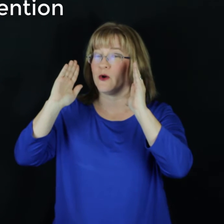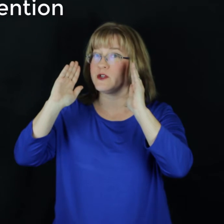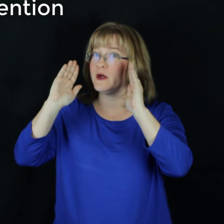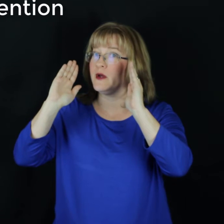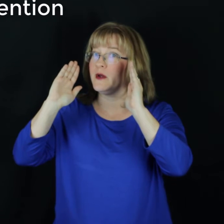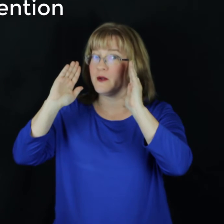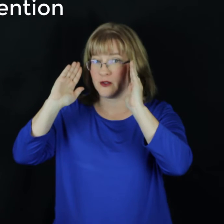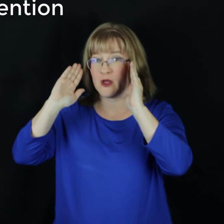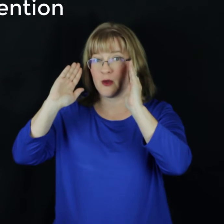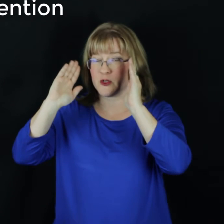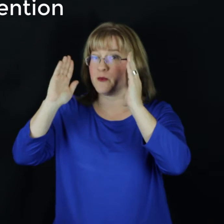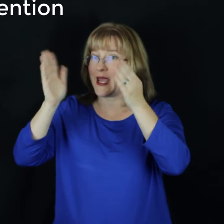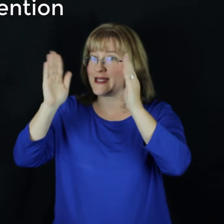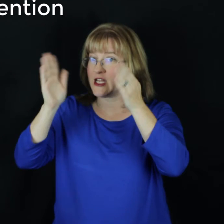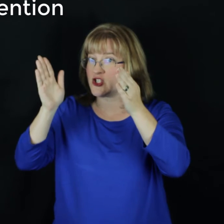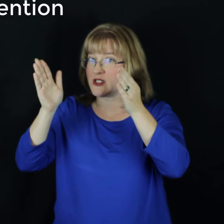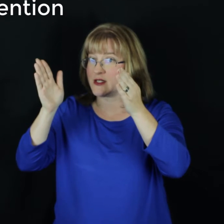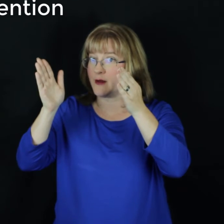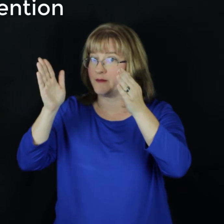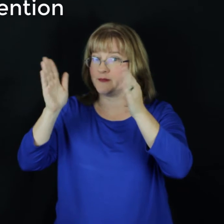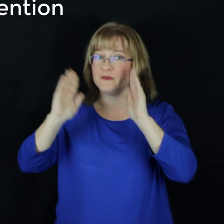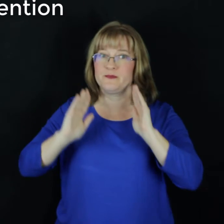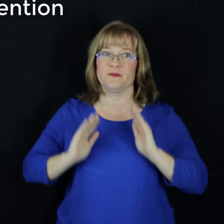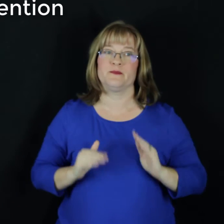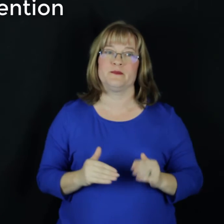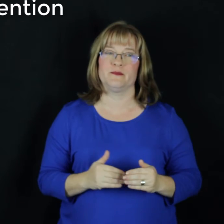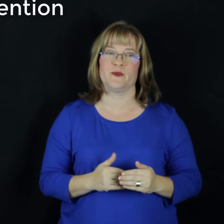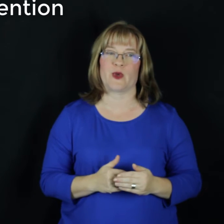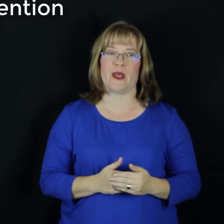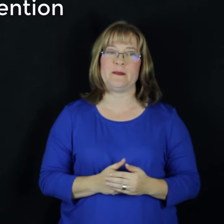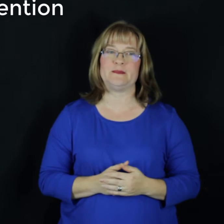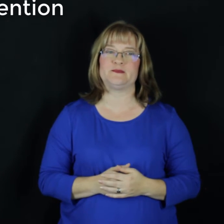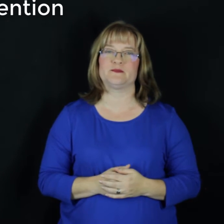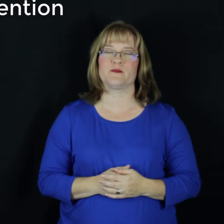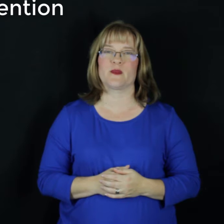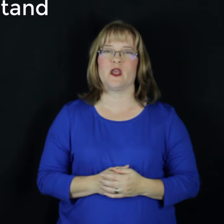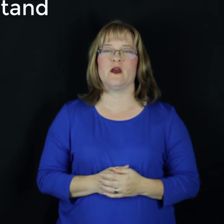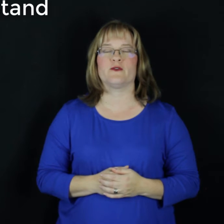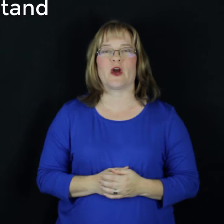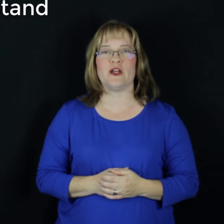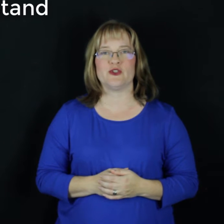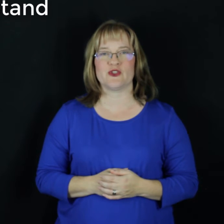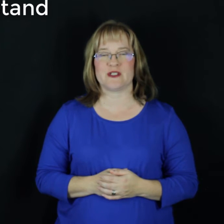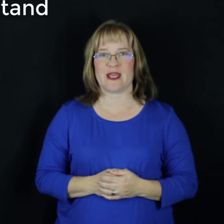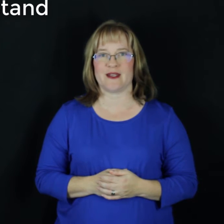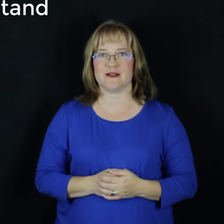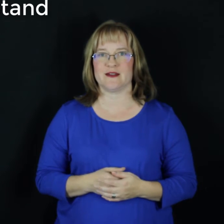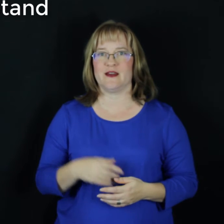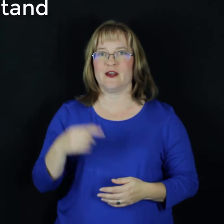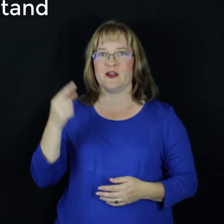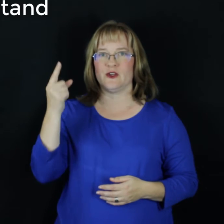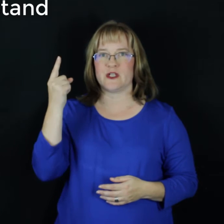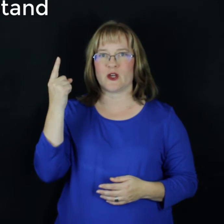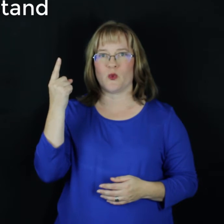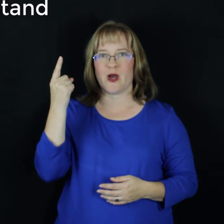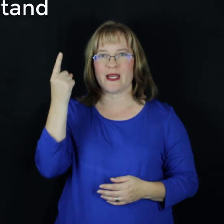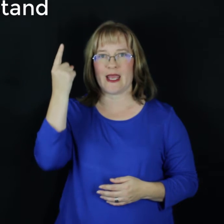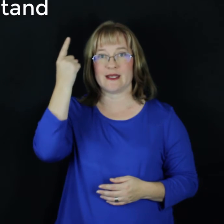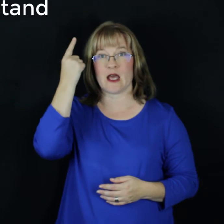out. You pay attention to them. Okay? For understand, you take one hand